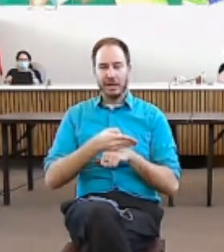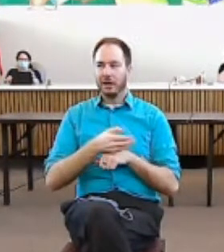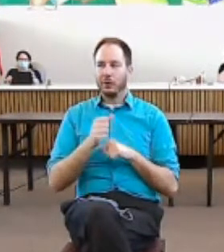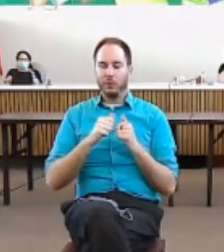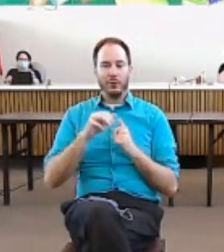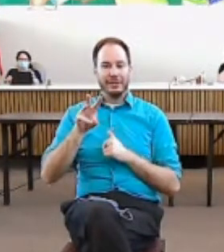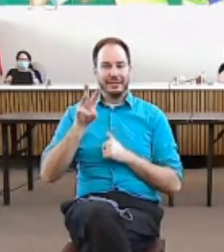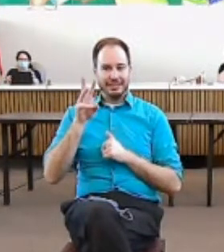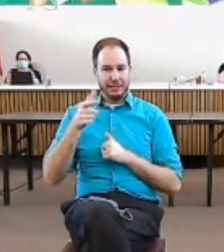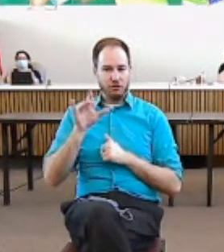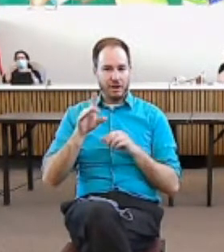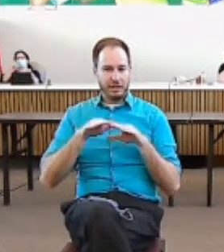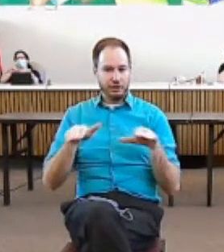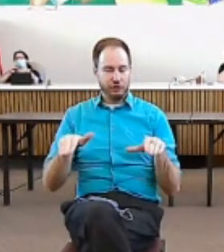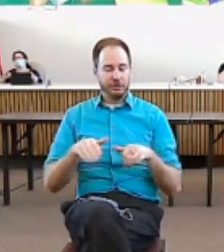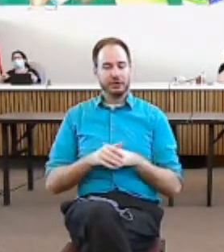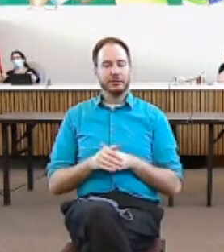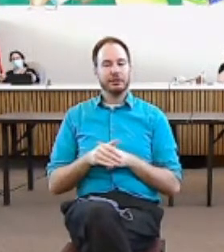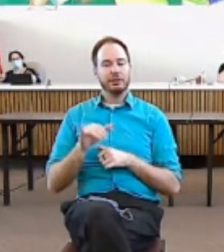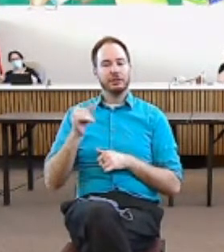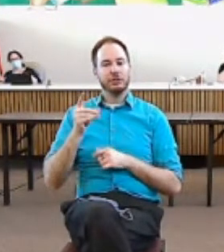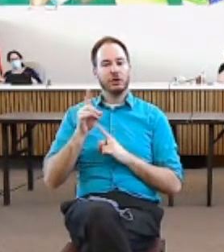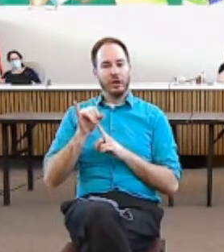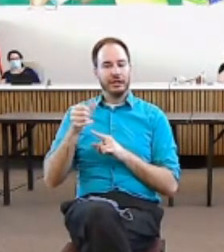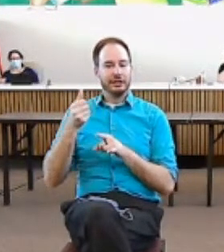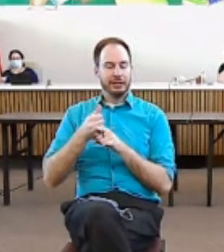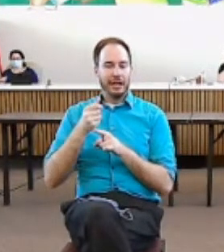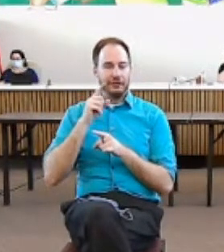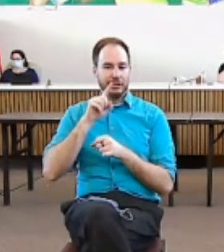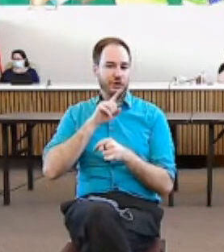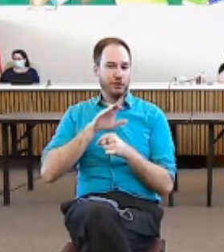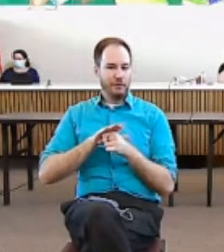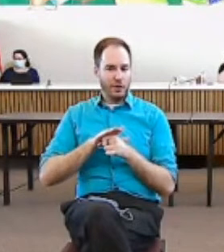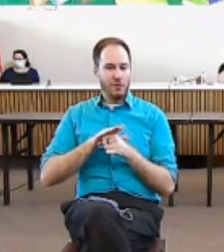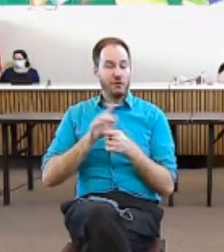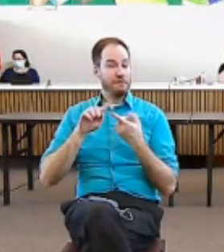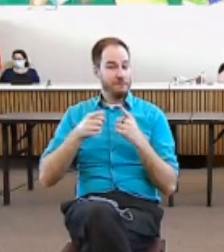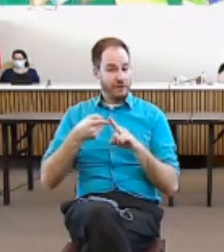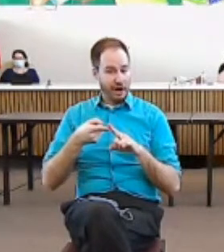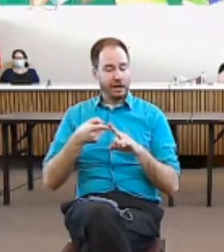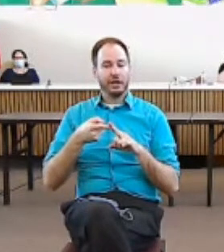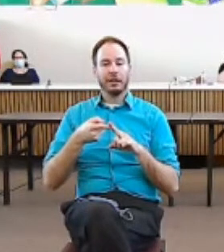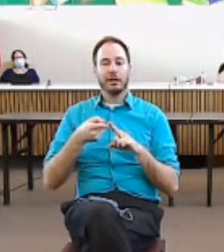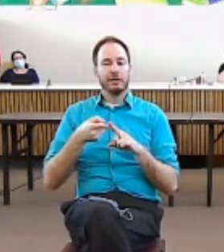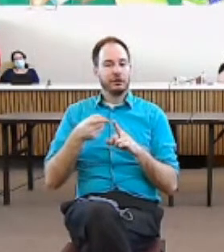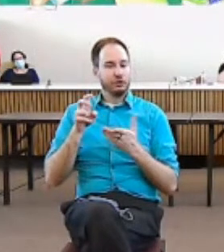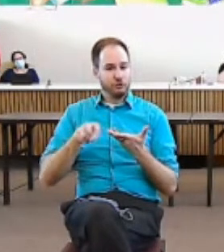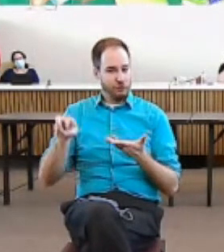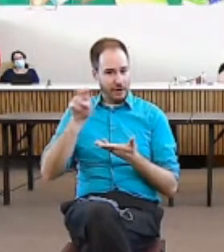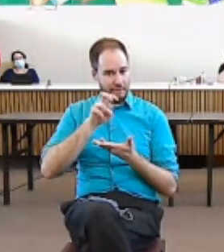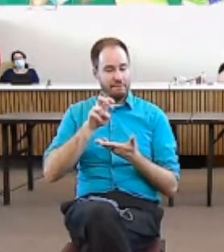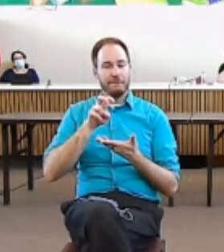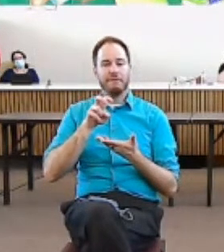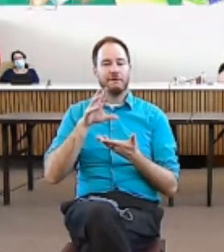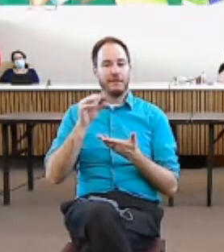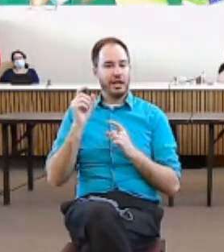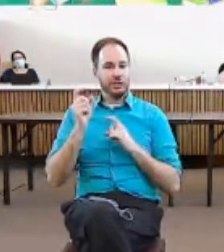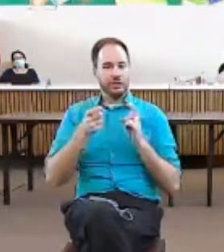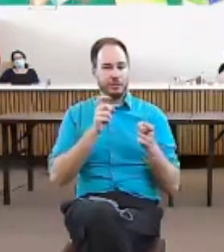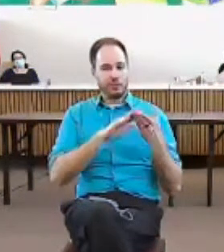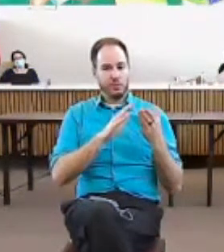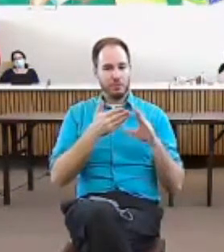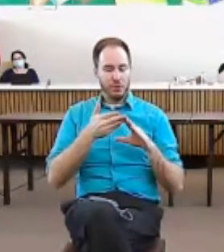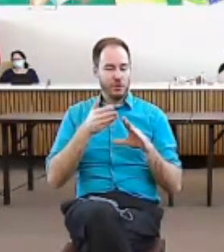6 grandchildren. Jody is a devoted friend, a world traveler, and charitable